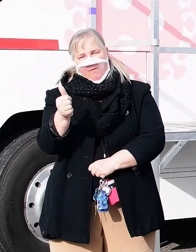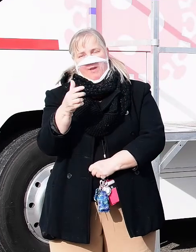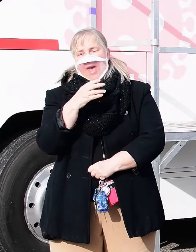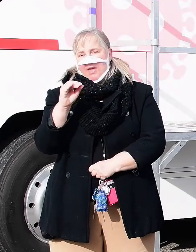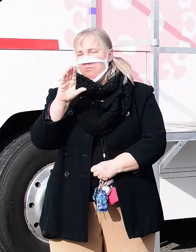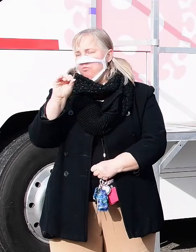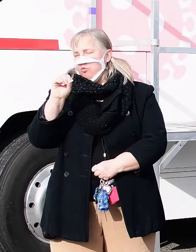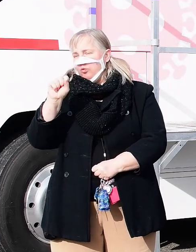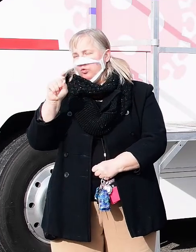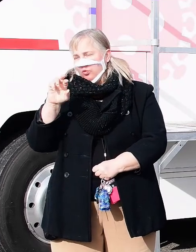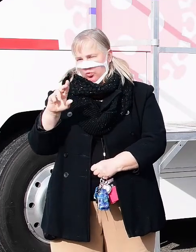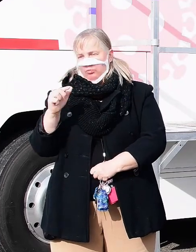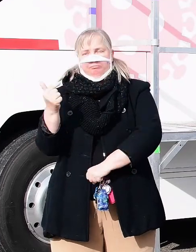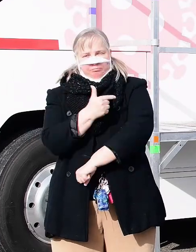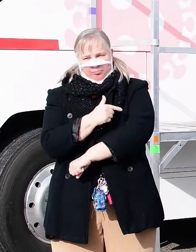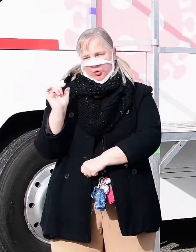boosted.